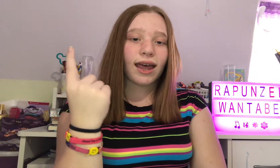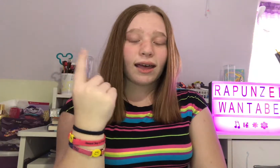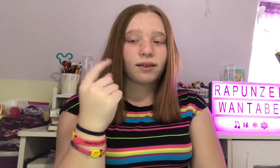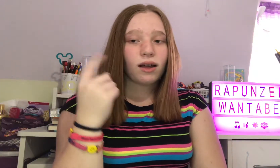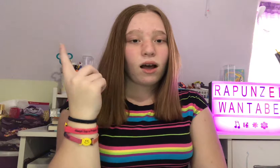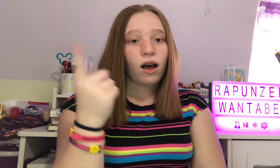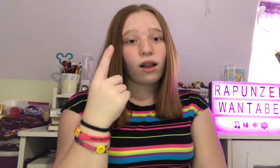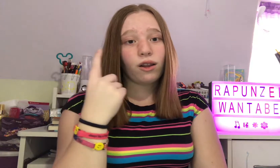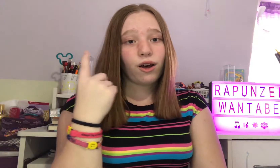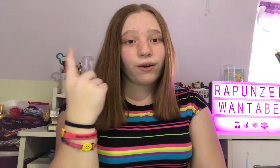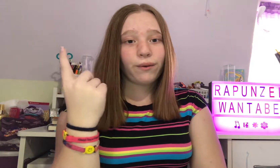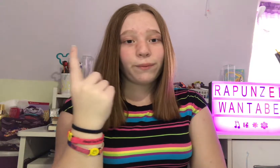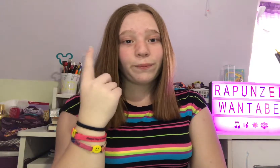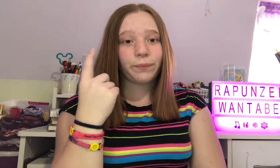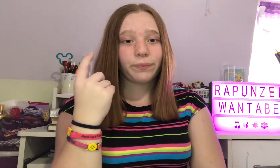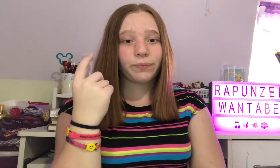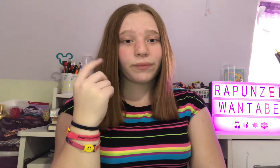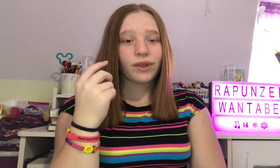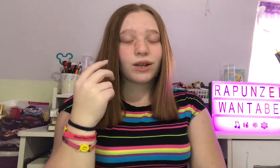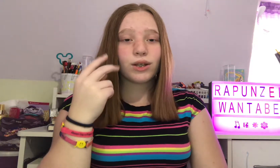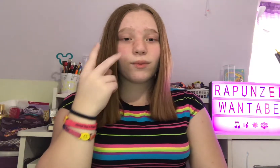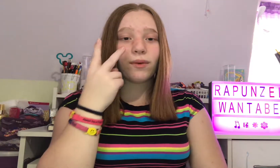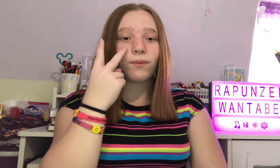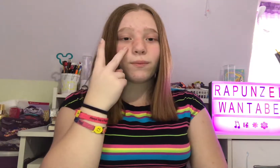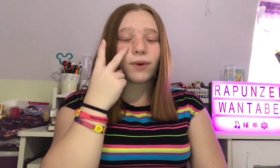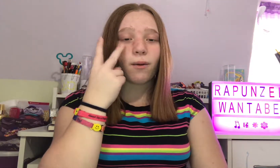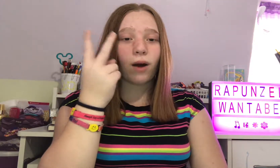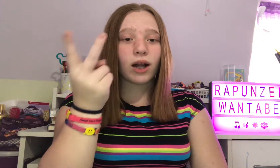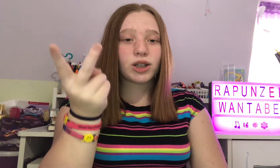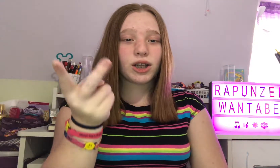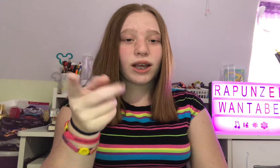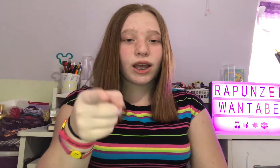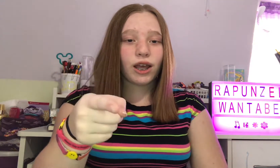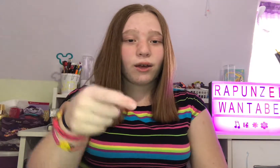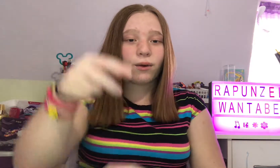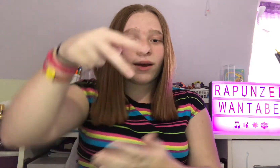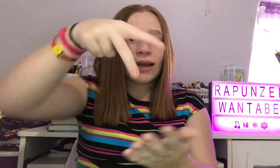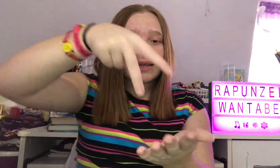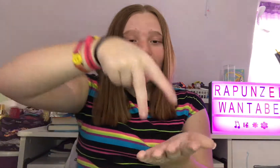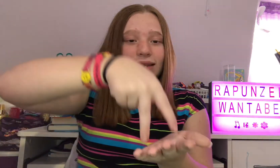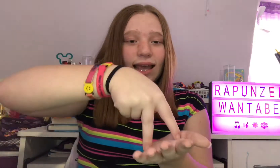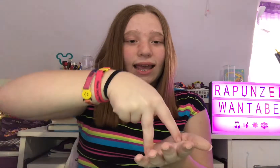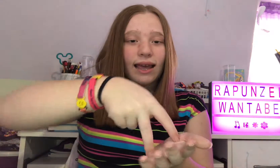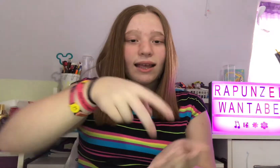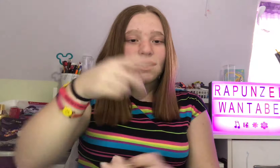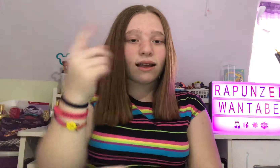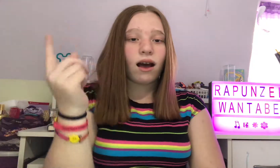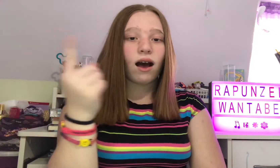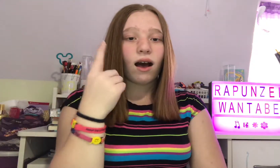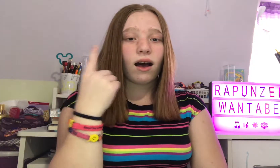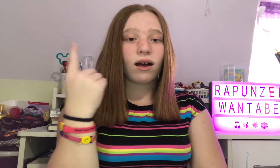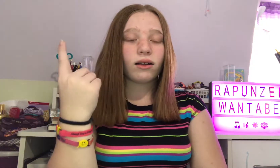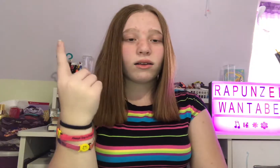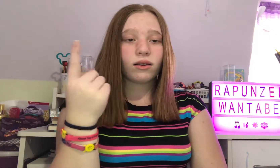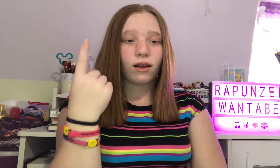that, alone. So we, but watching you stand